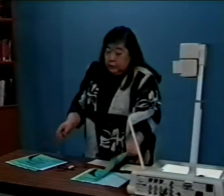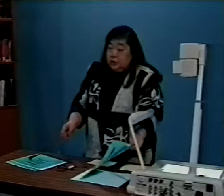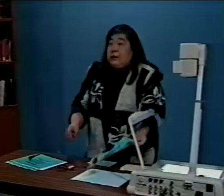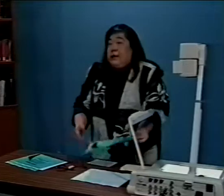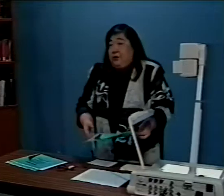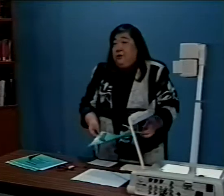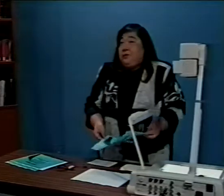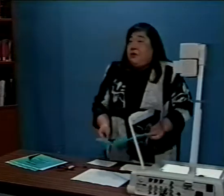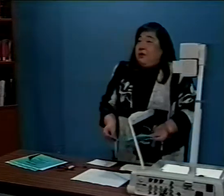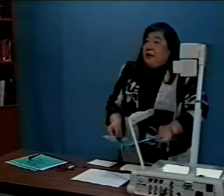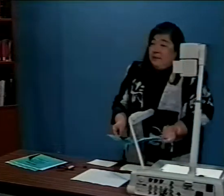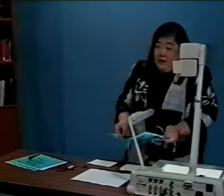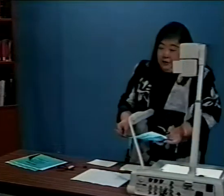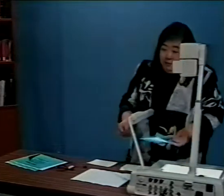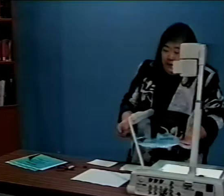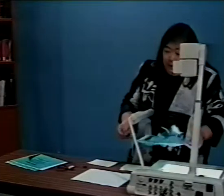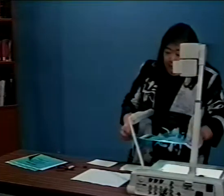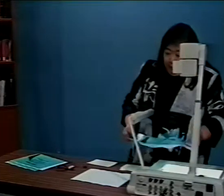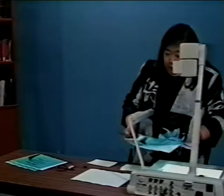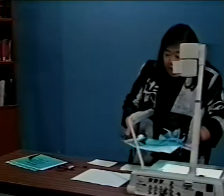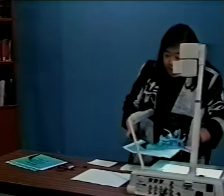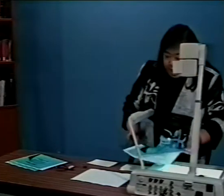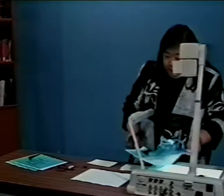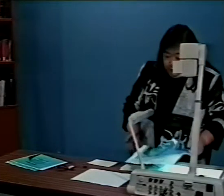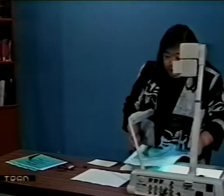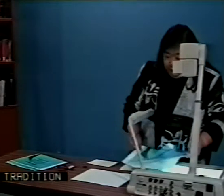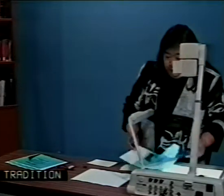Traditional Asian or stereotyped Asian behaviors that you'll see.